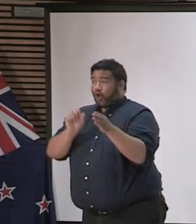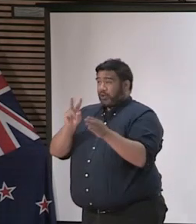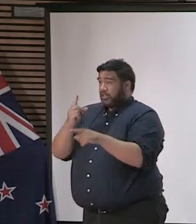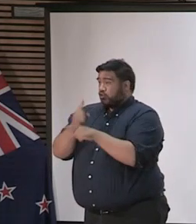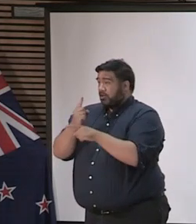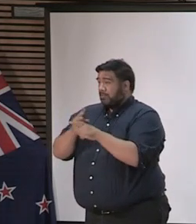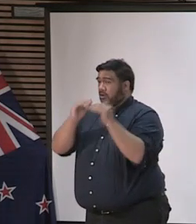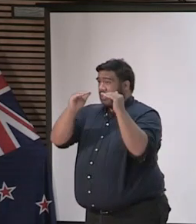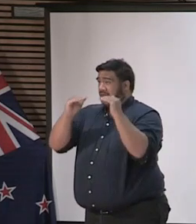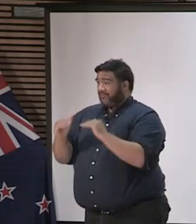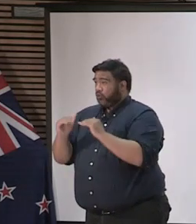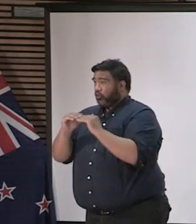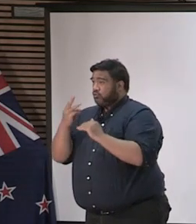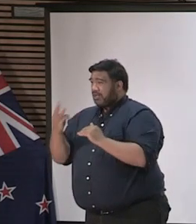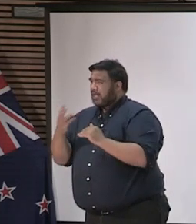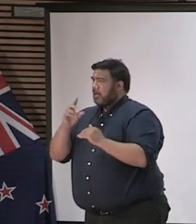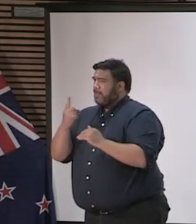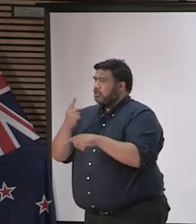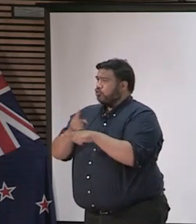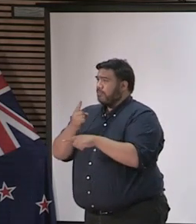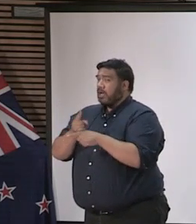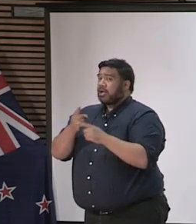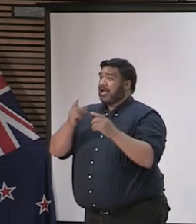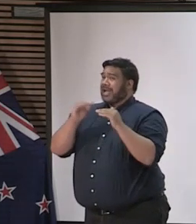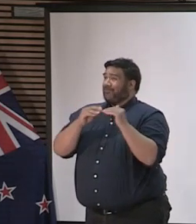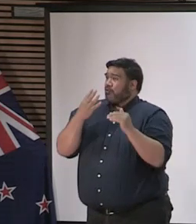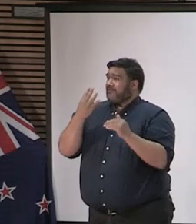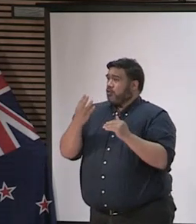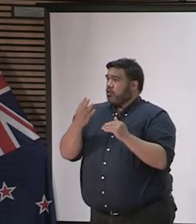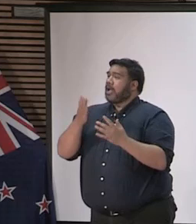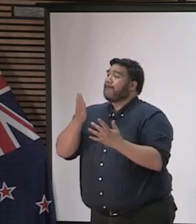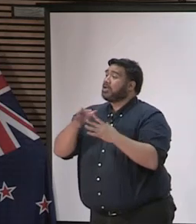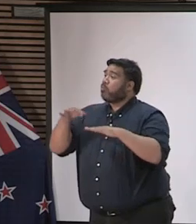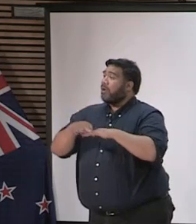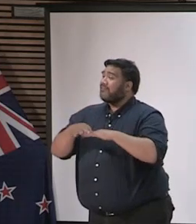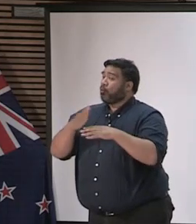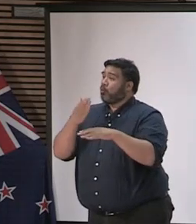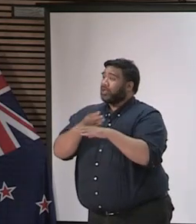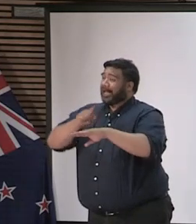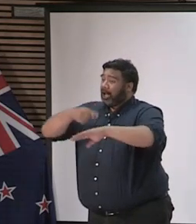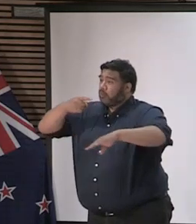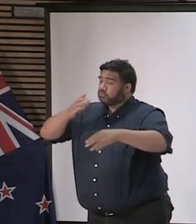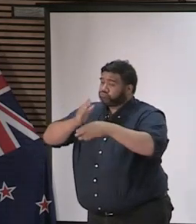midwives, be compensated for extra hours they're working during the lockdown and the extra PPE that they're buying themselves?